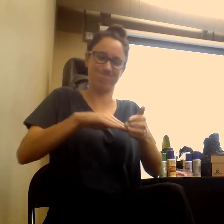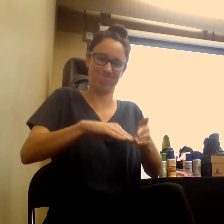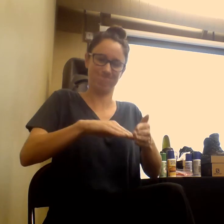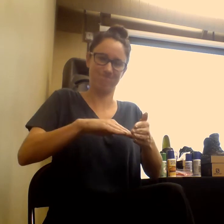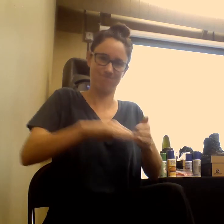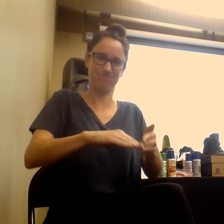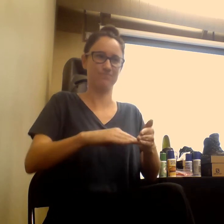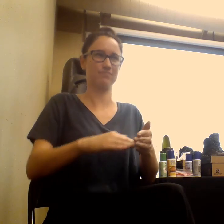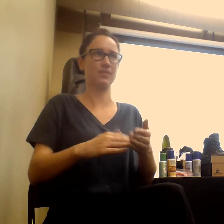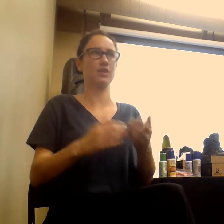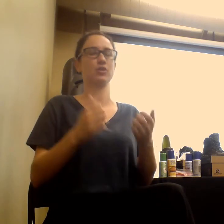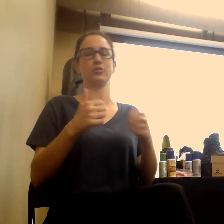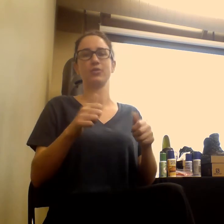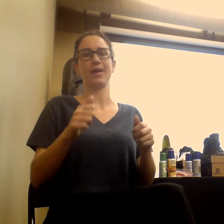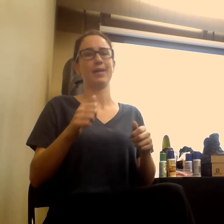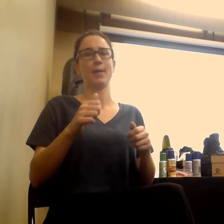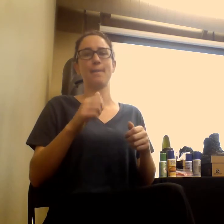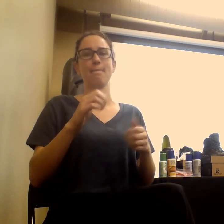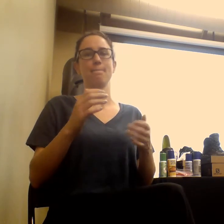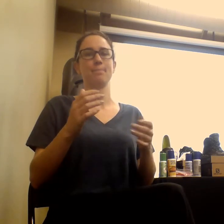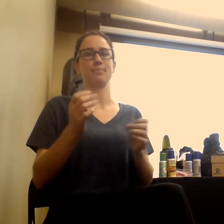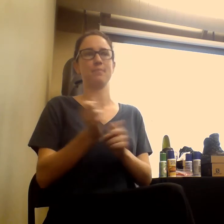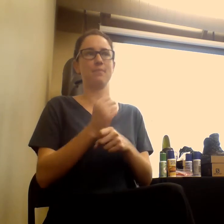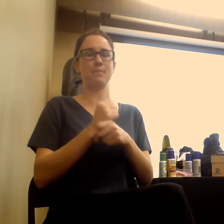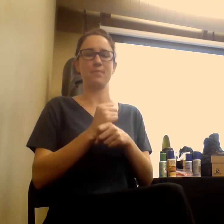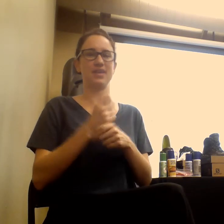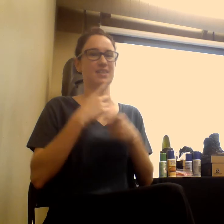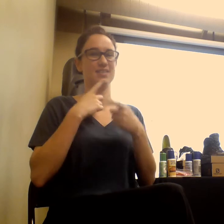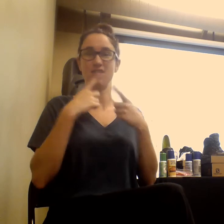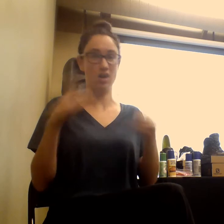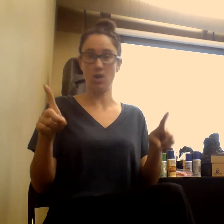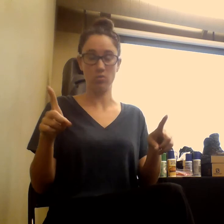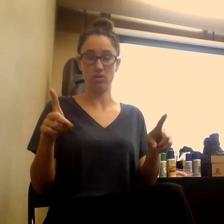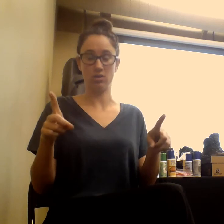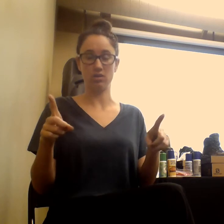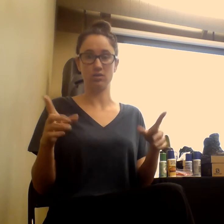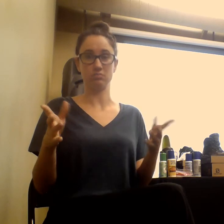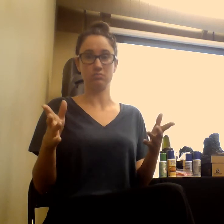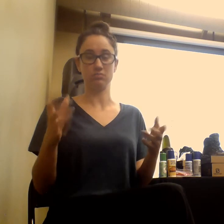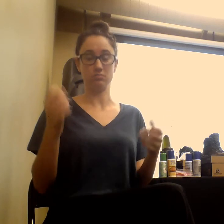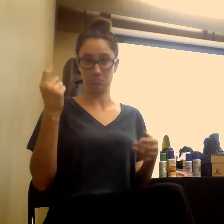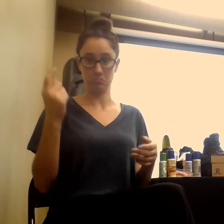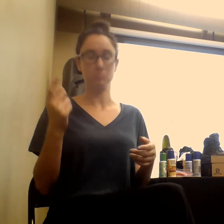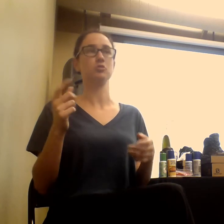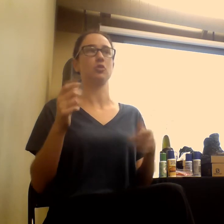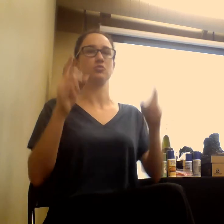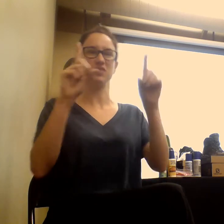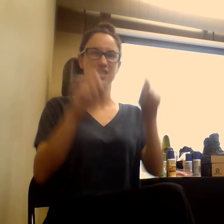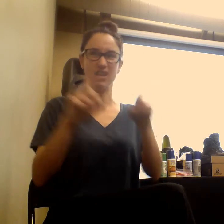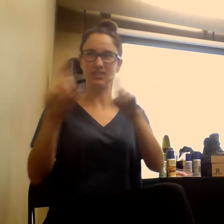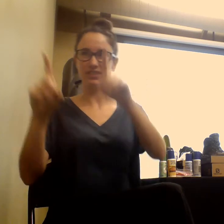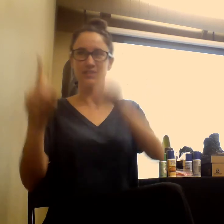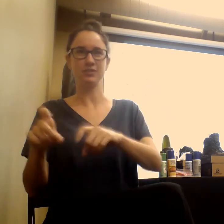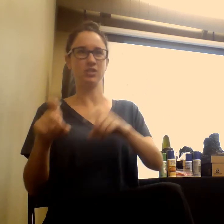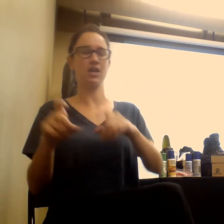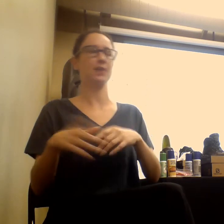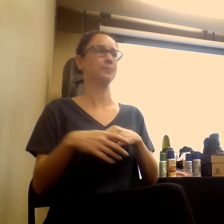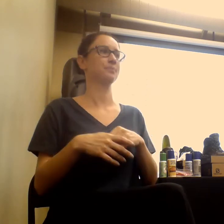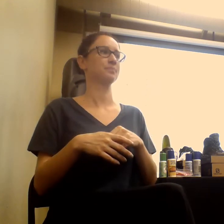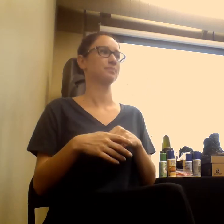not work. That's really the best way to fit a boot, is trying to make it not work. And all of a sudden you're gonna put one on, you're gonna, oh, here it